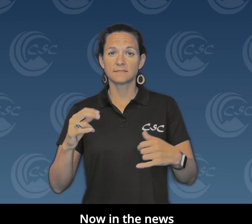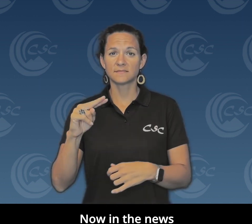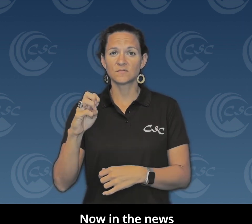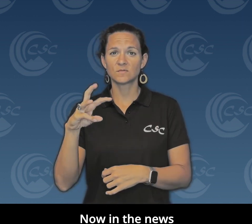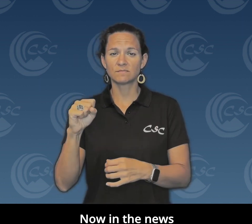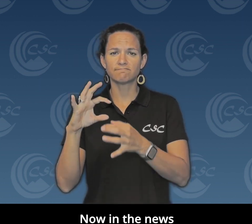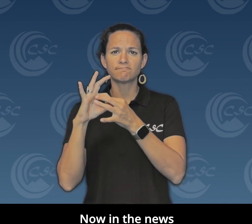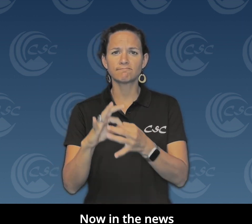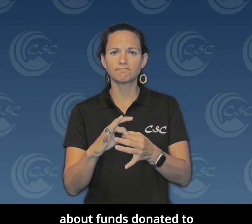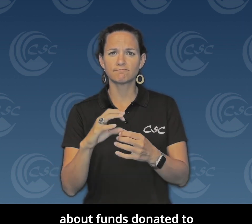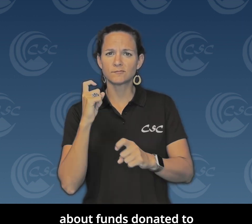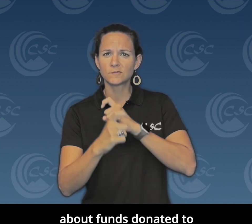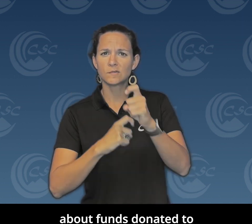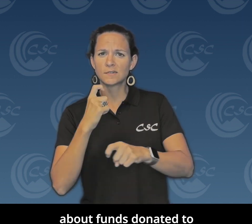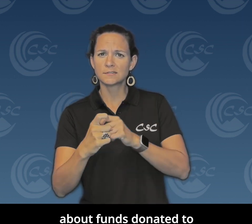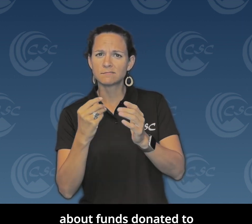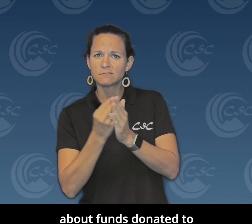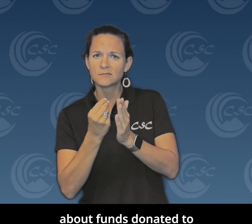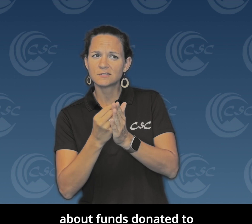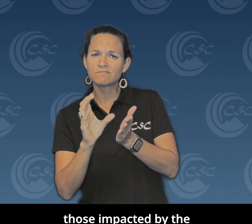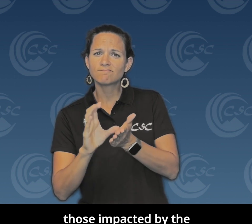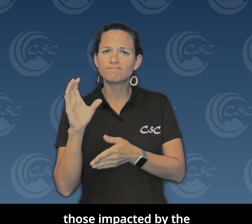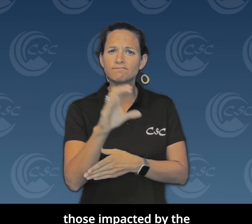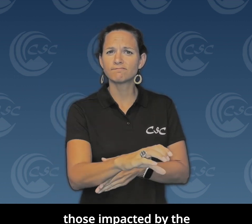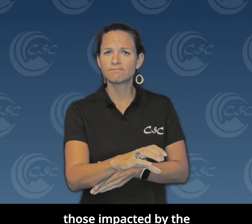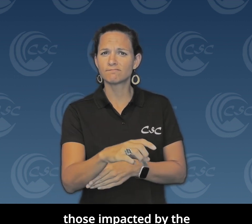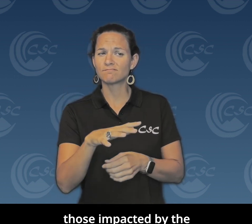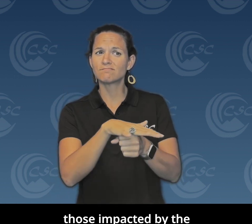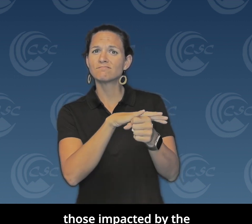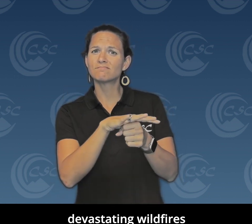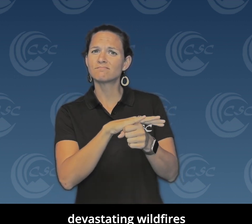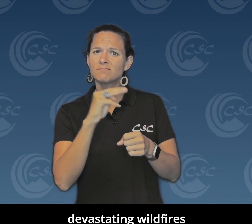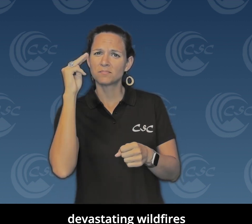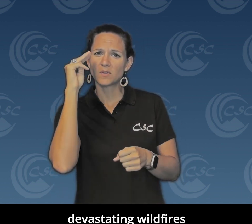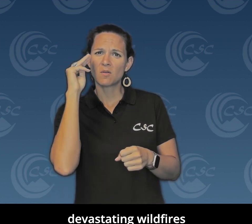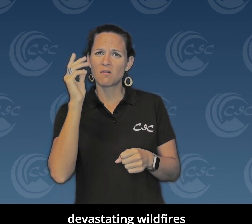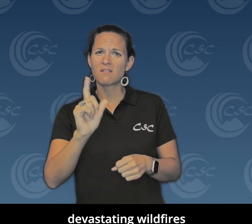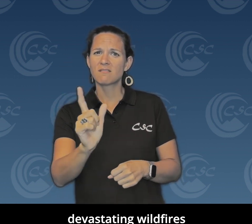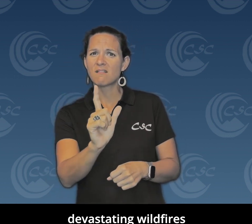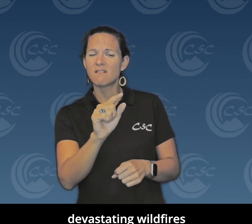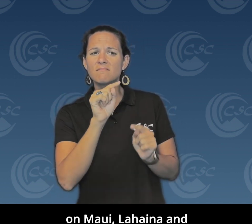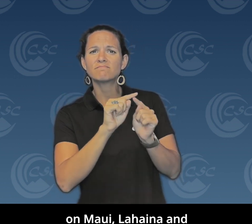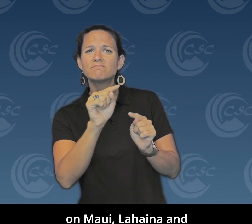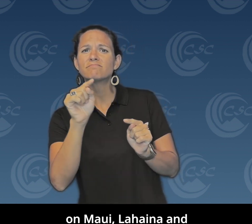Now in the news is about funds donated to those impacted by the devastating wildfires on